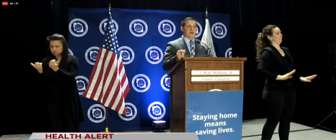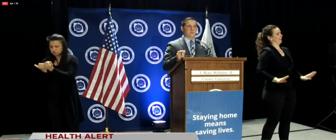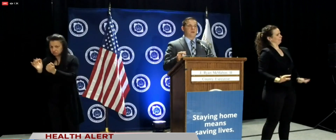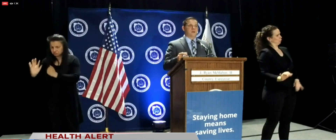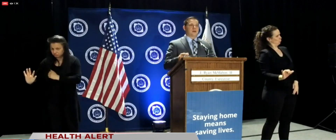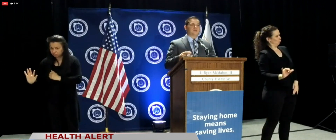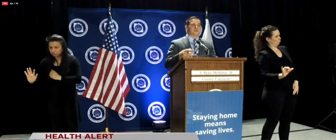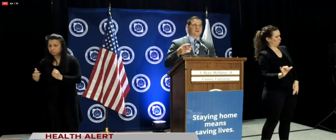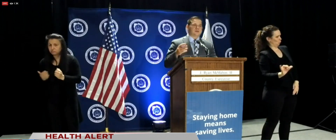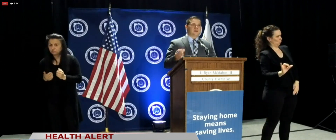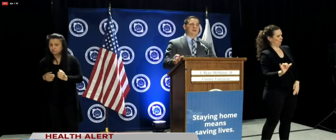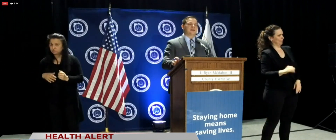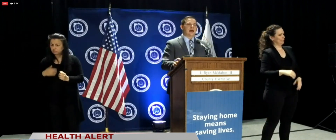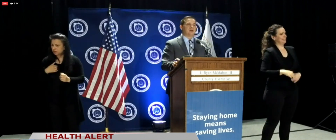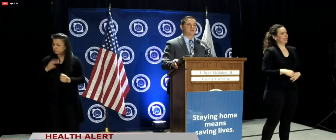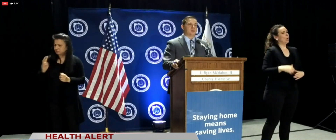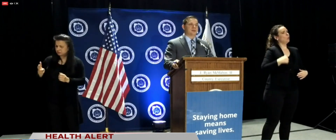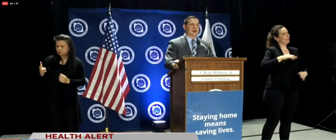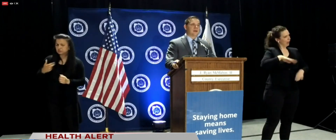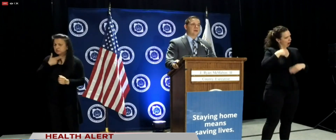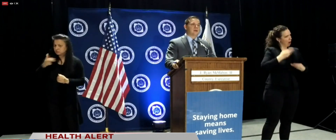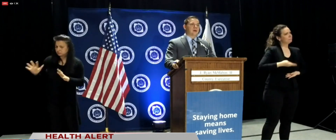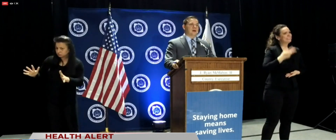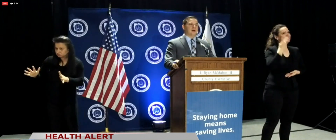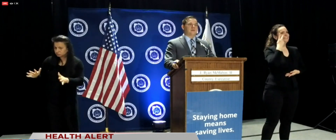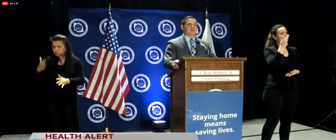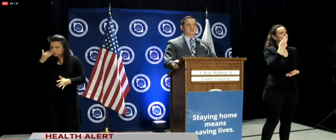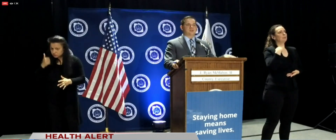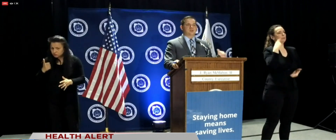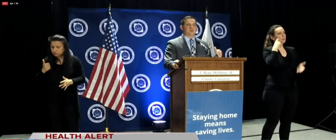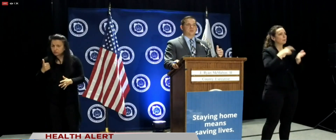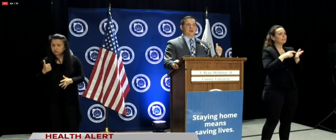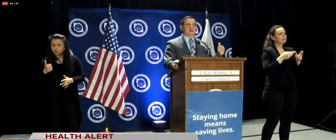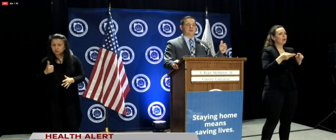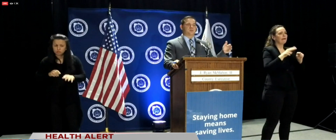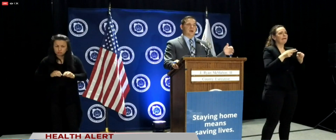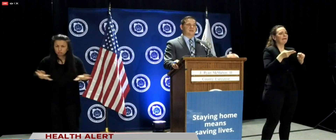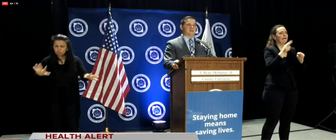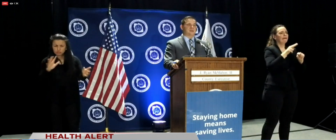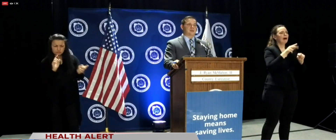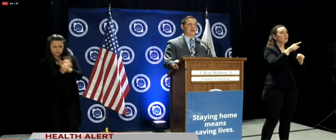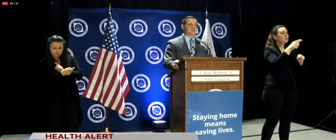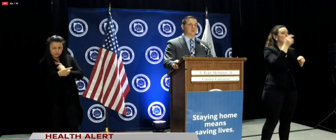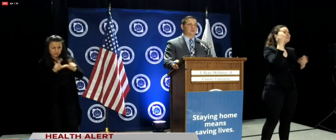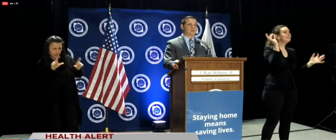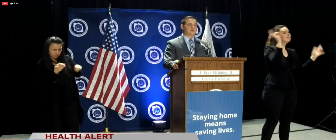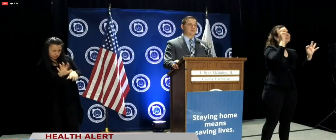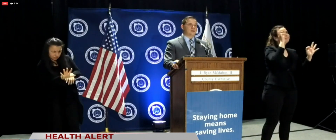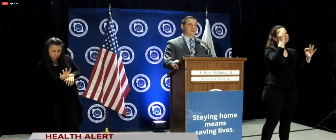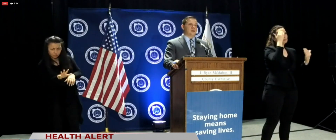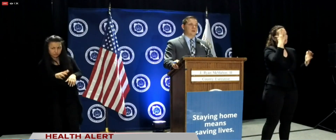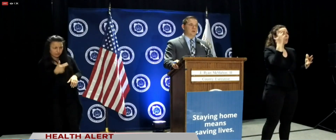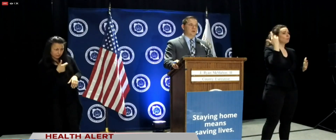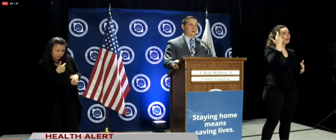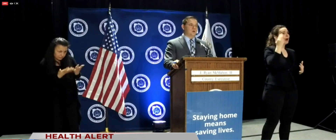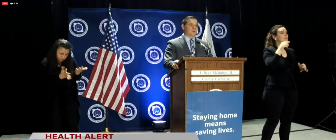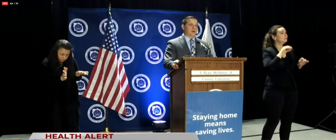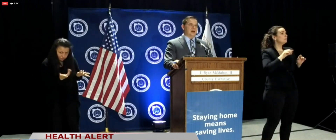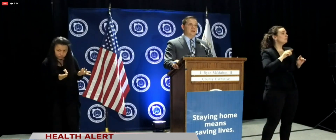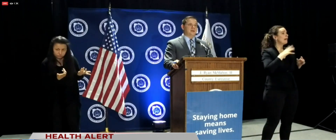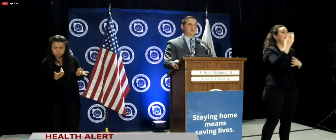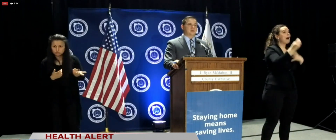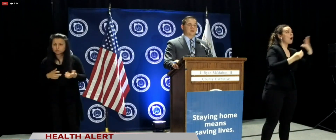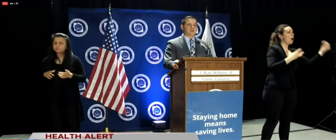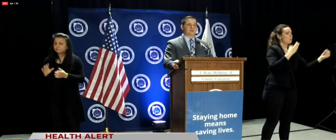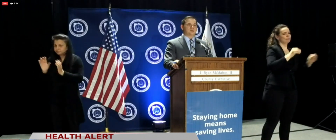understand that. It's the acknowledgement that every decision we make in this process has consequences, and we know